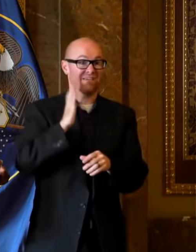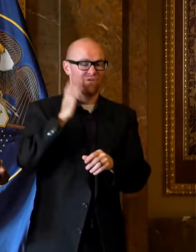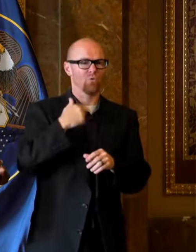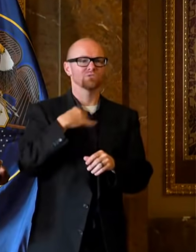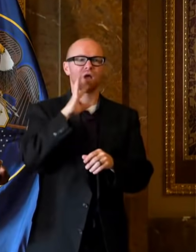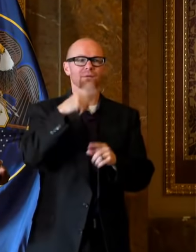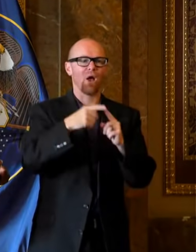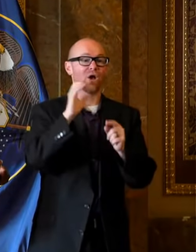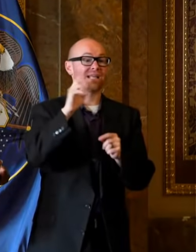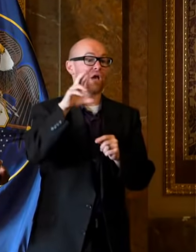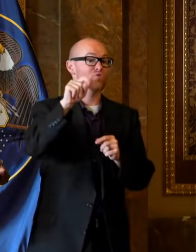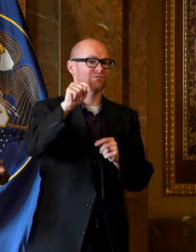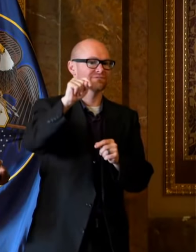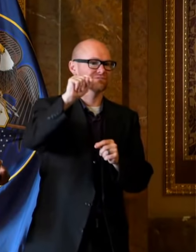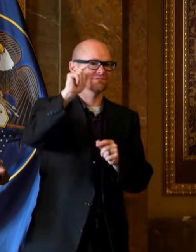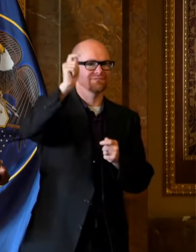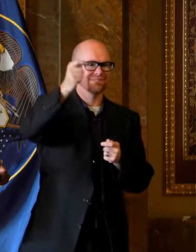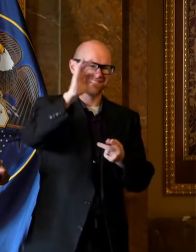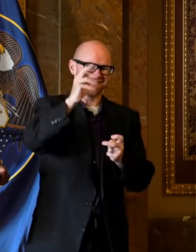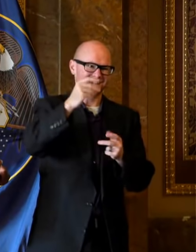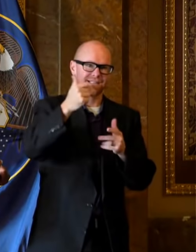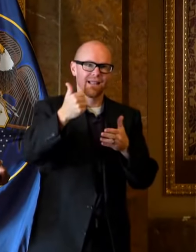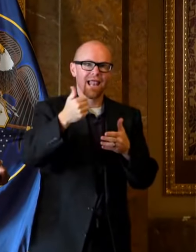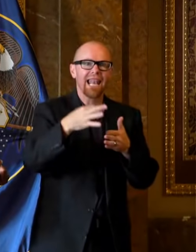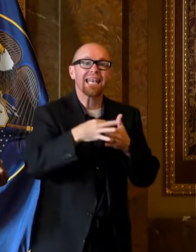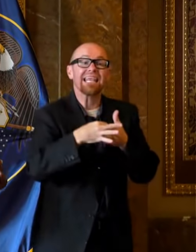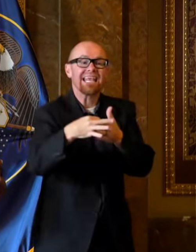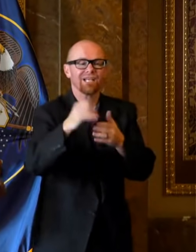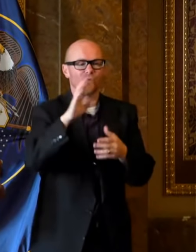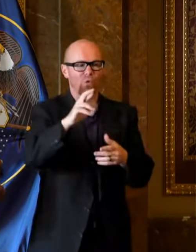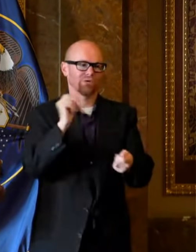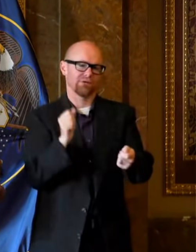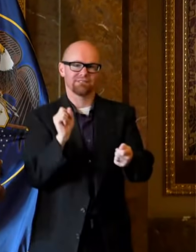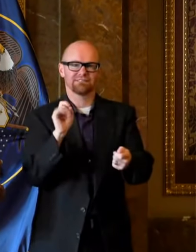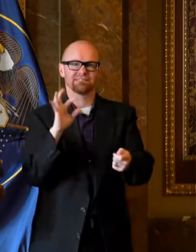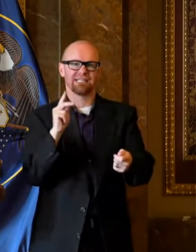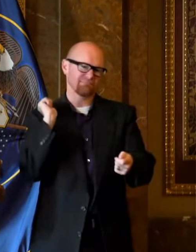approach? Is there one? Well, again, that's up to